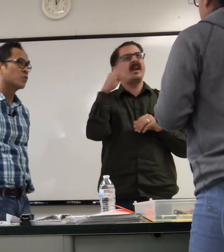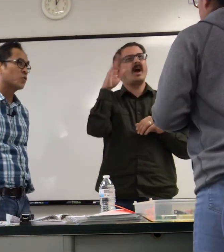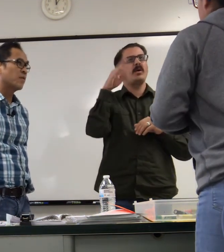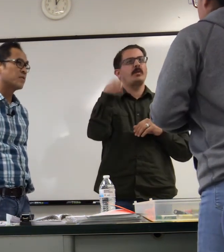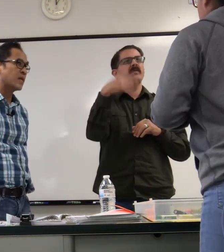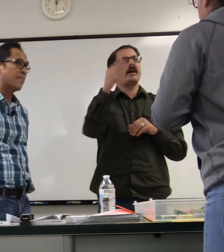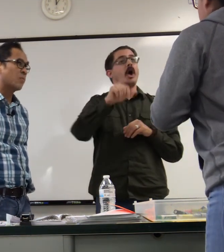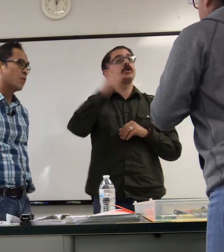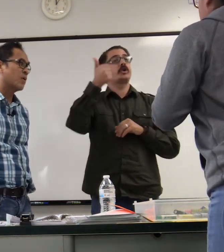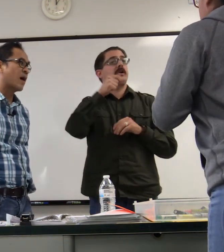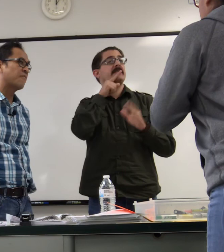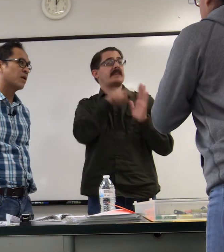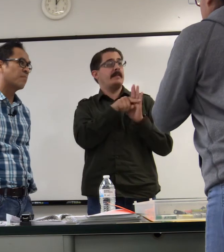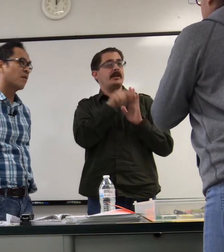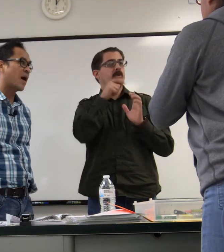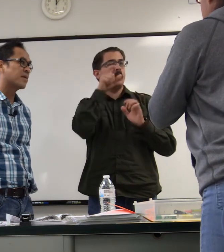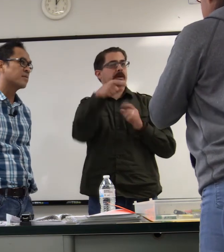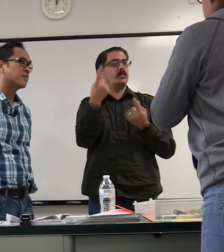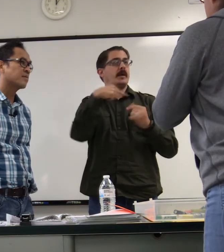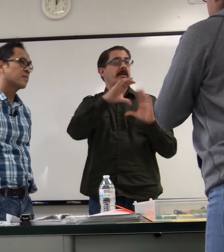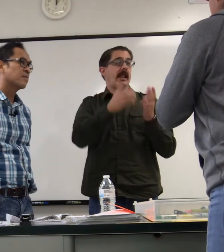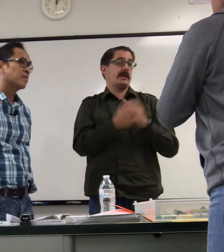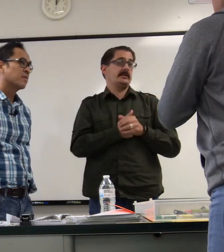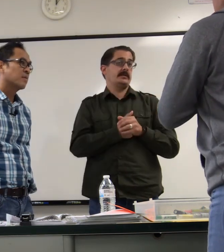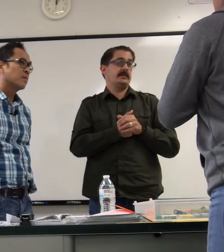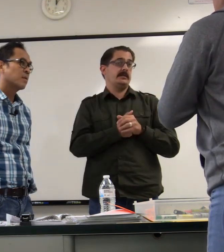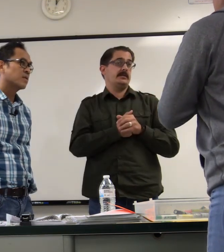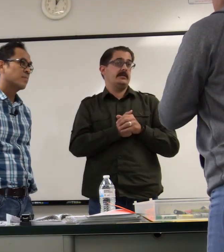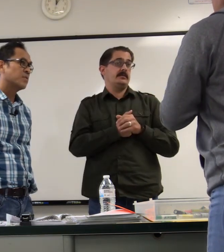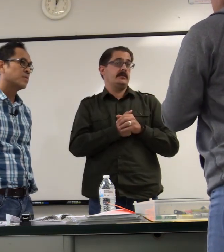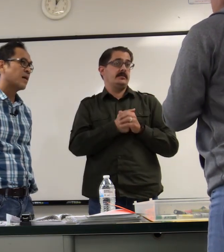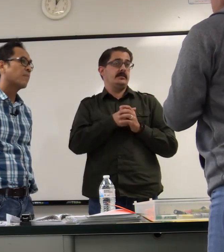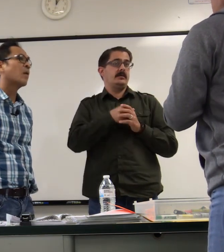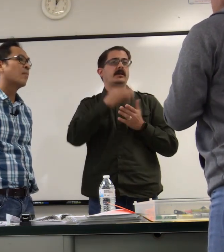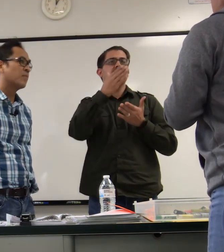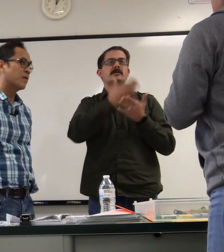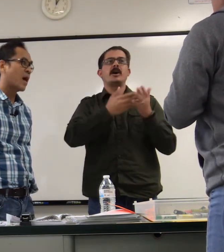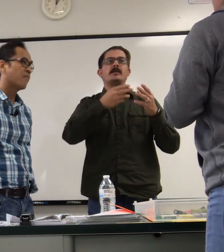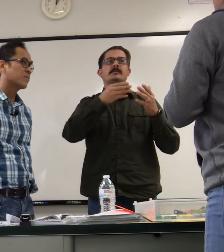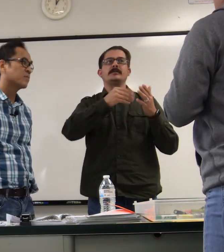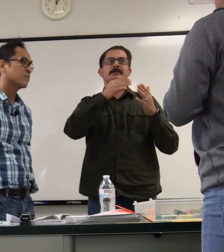an alternative assignment where you don't have to come to class. Some students have a